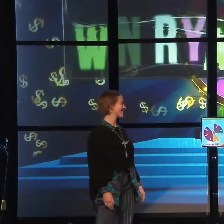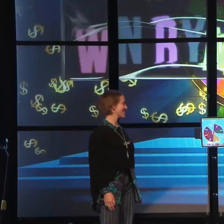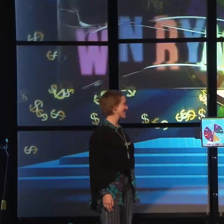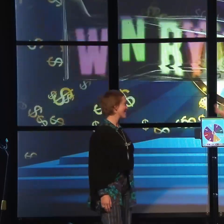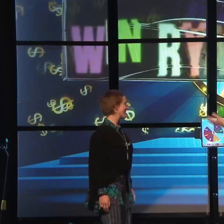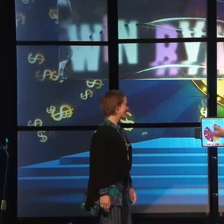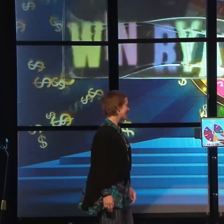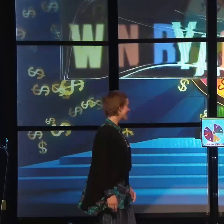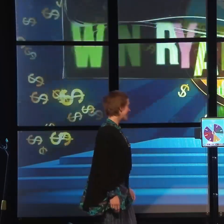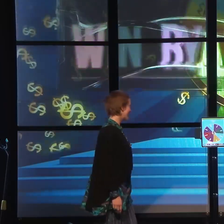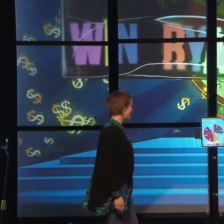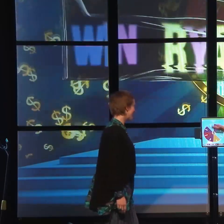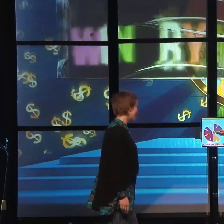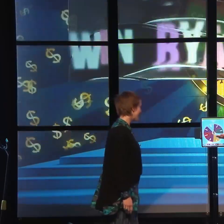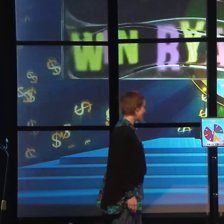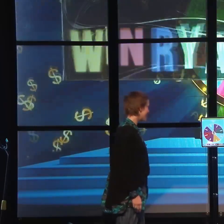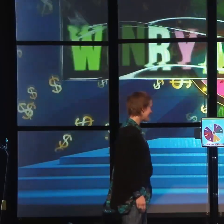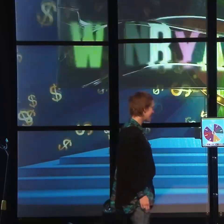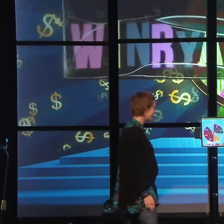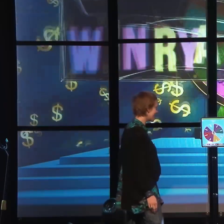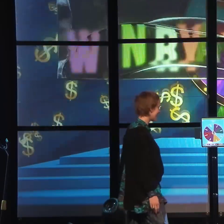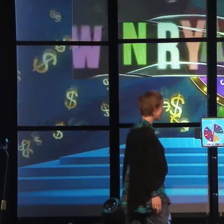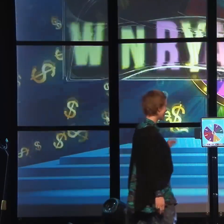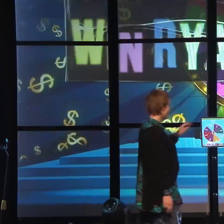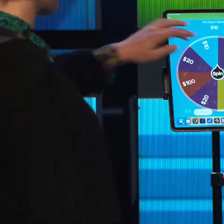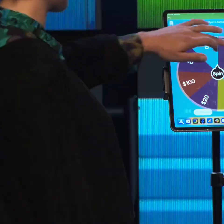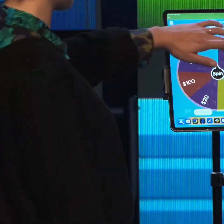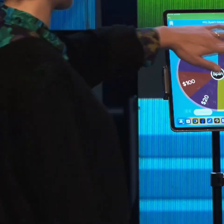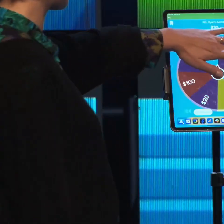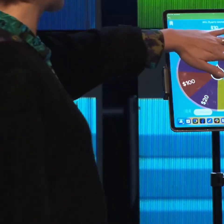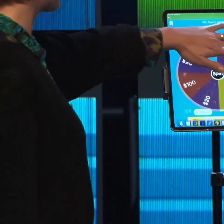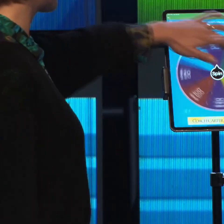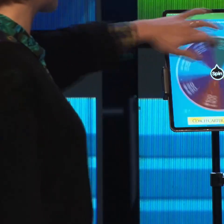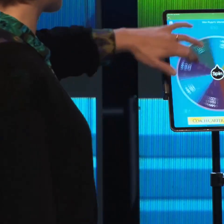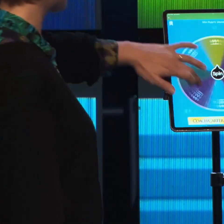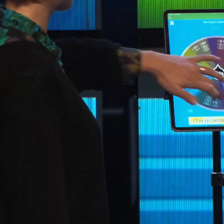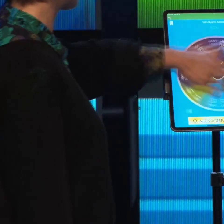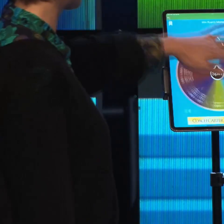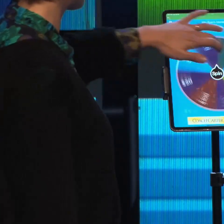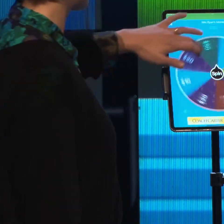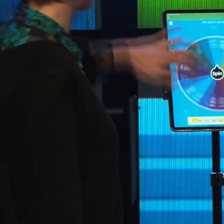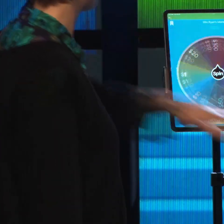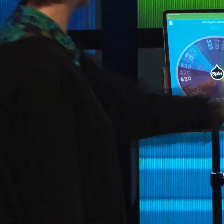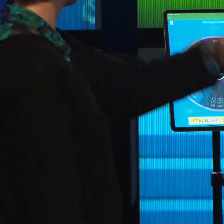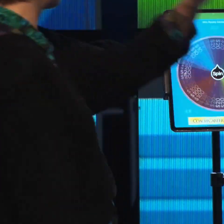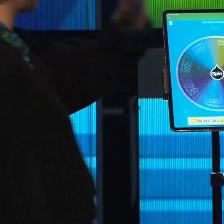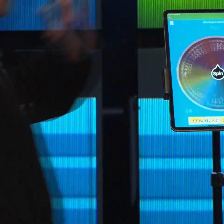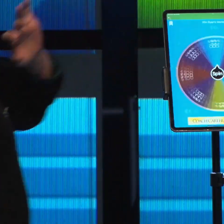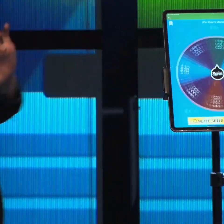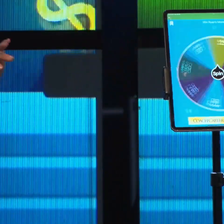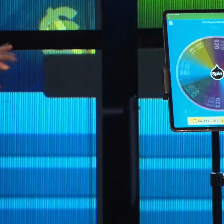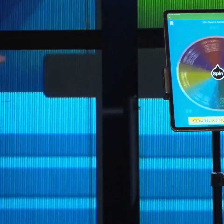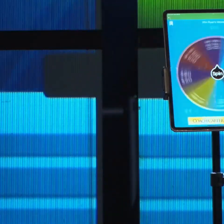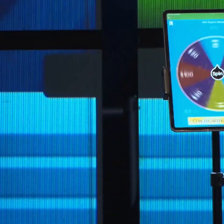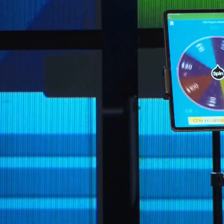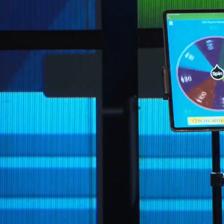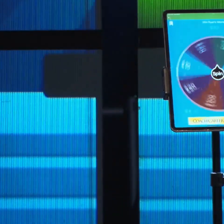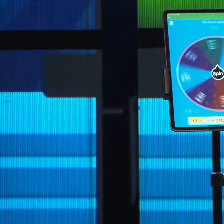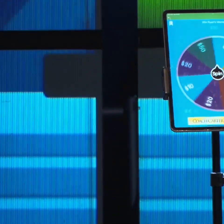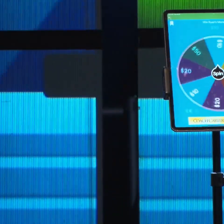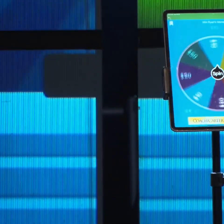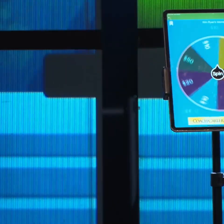the wheel of money here a nice big spin. You just give it a big spin. There it